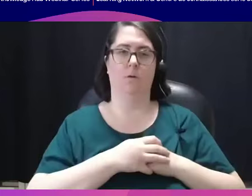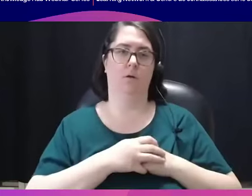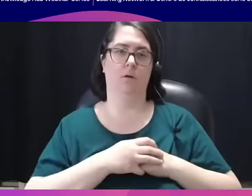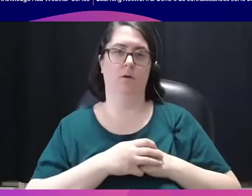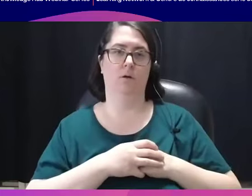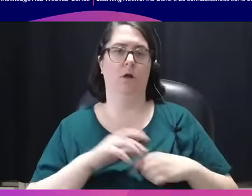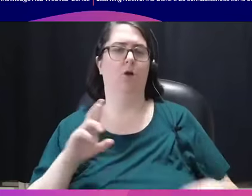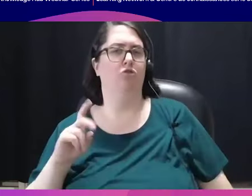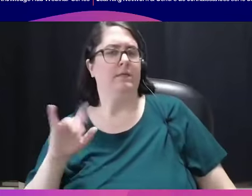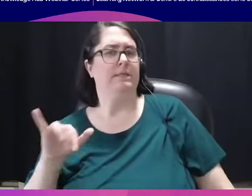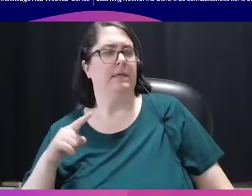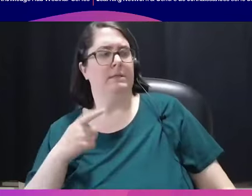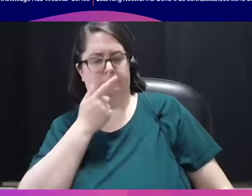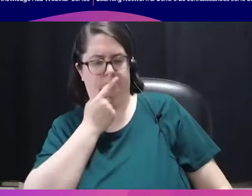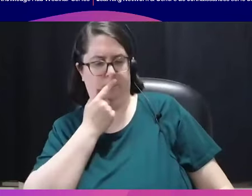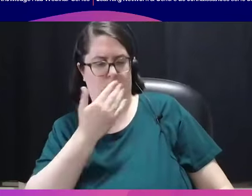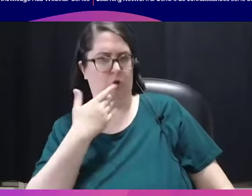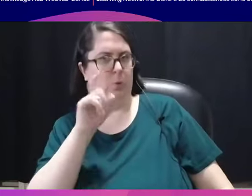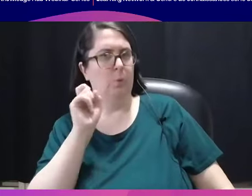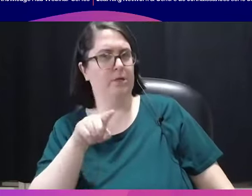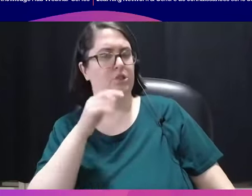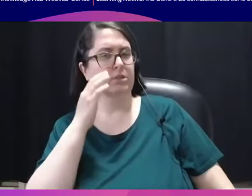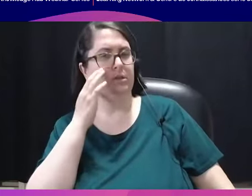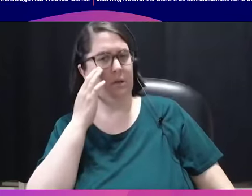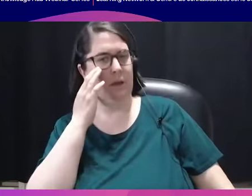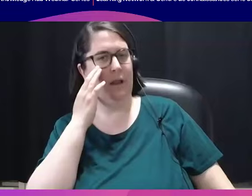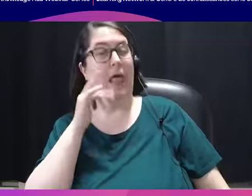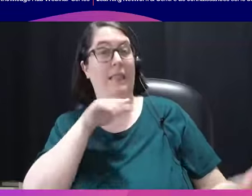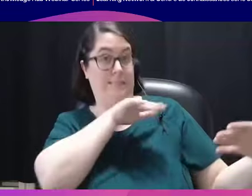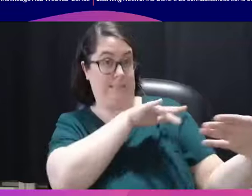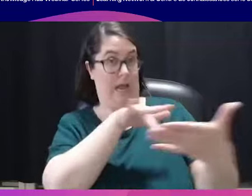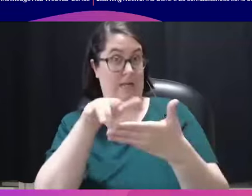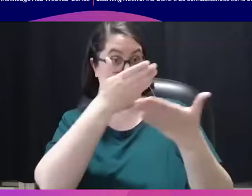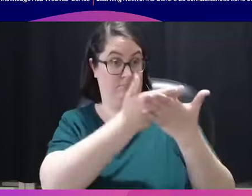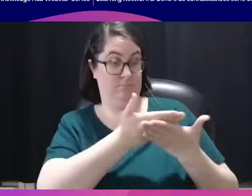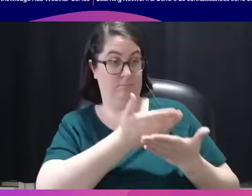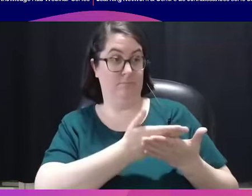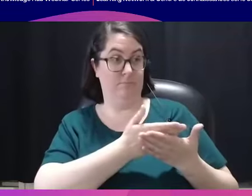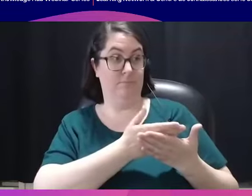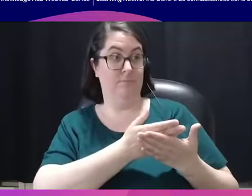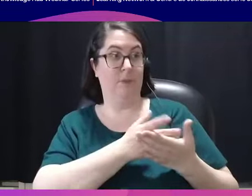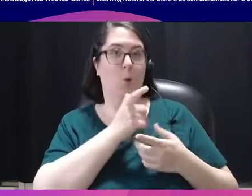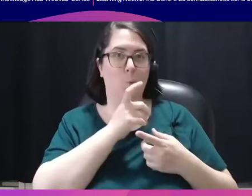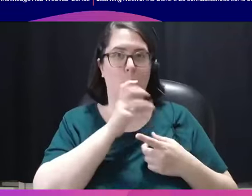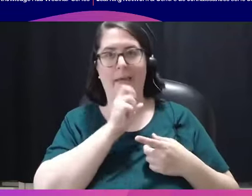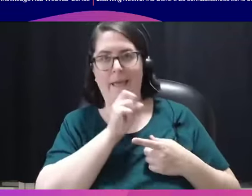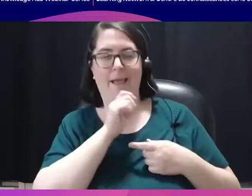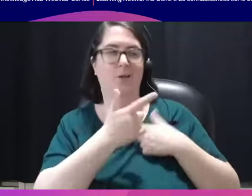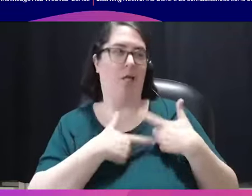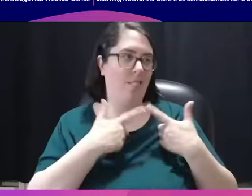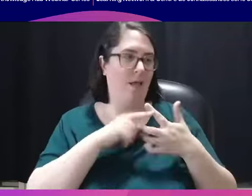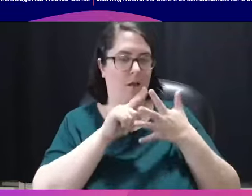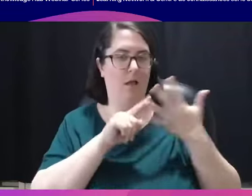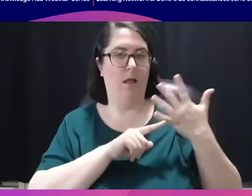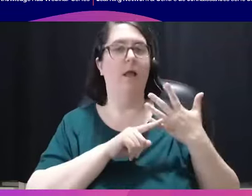That's a really interesting question. I think the studies that have been done that look at the demographics of incels show